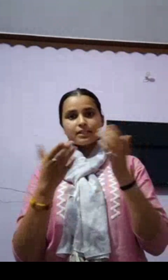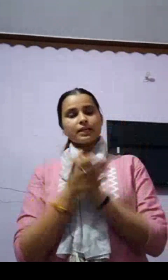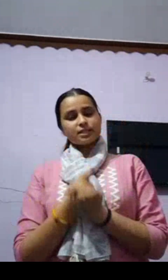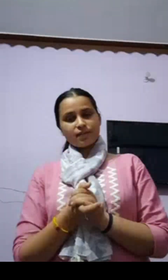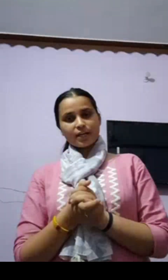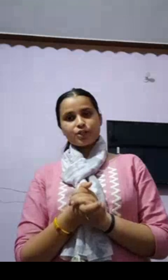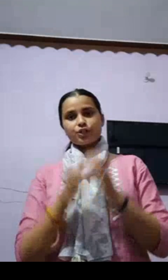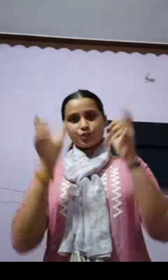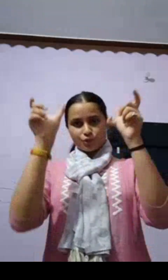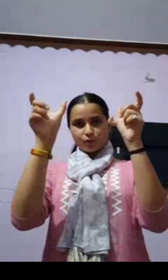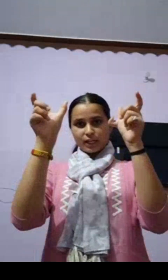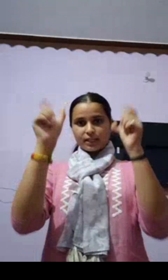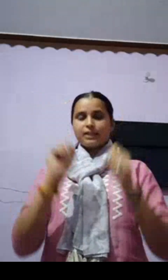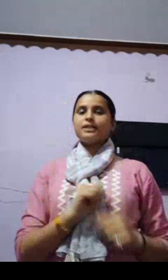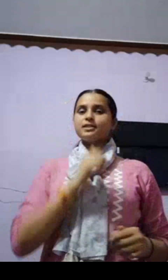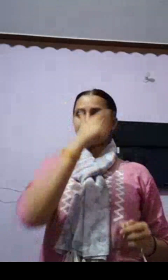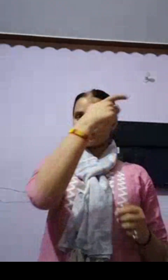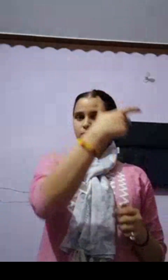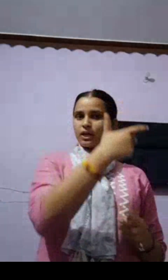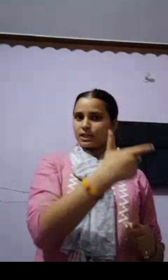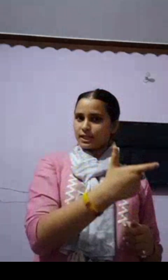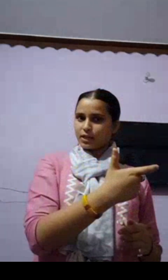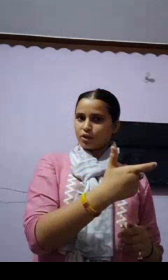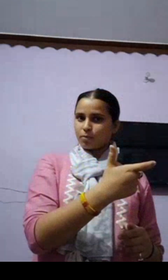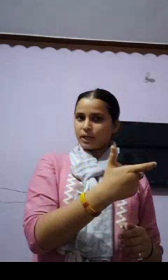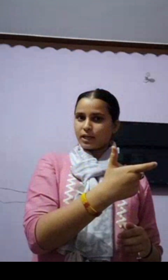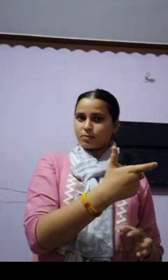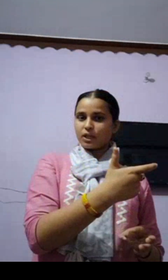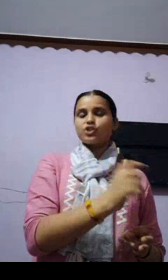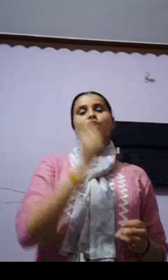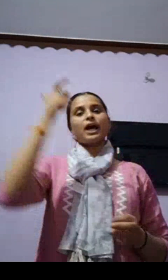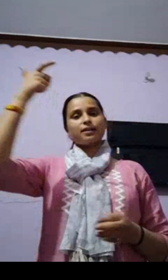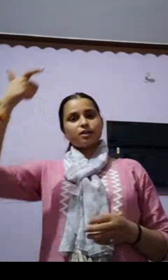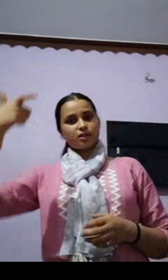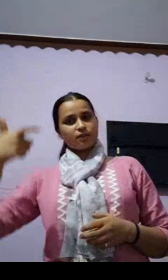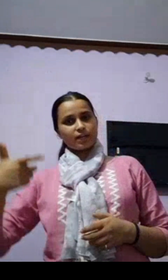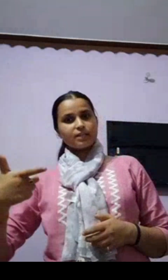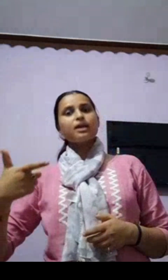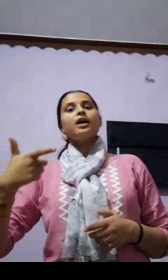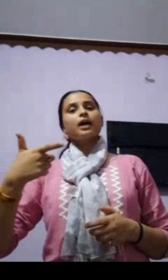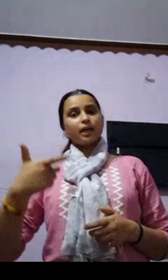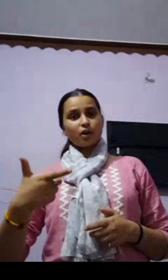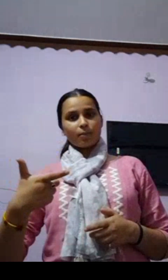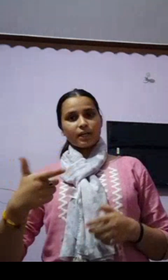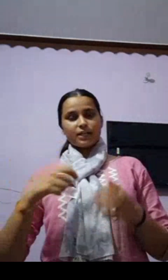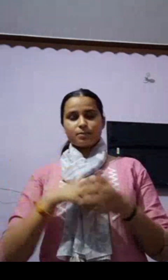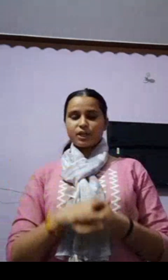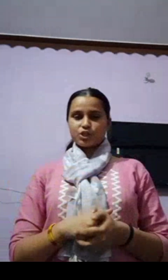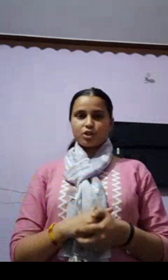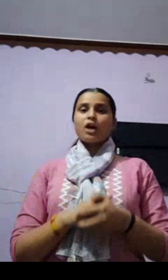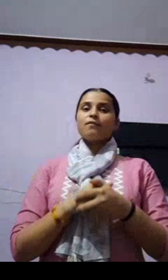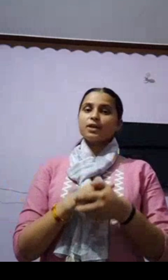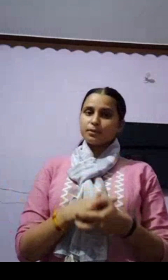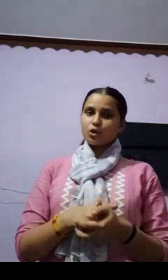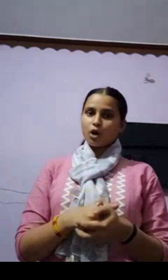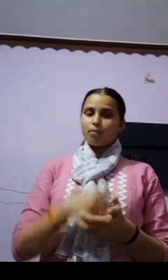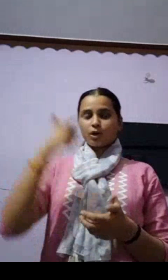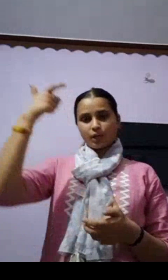is divided into two categories. The first one is anaerobic respiration and another one is aerobic respiration. When we talk about